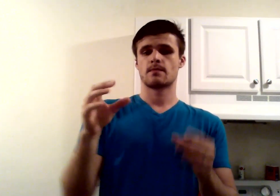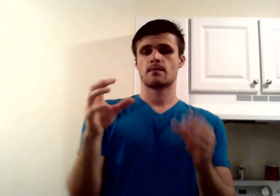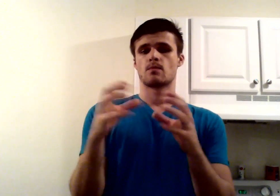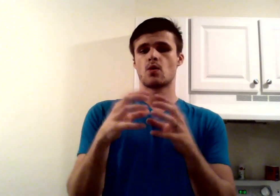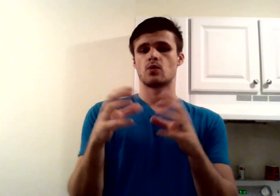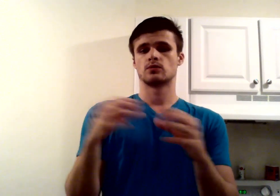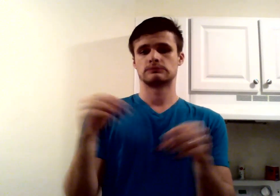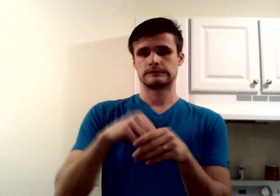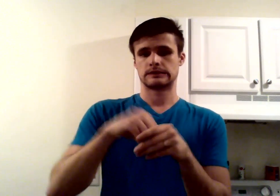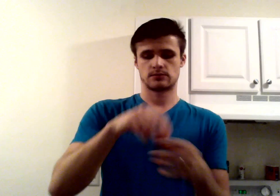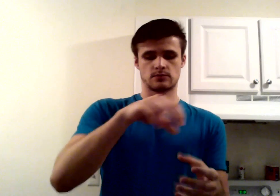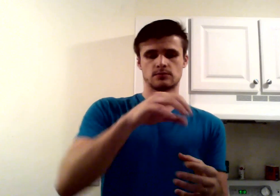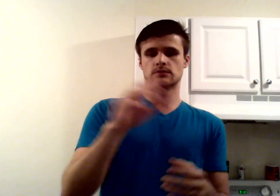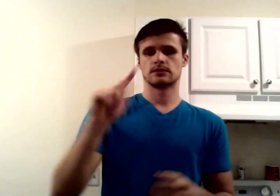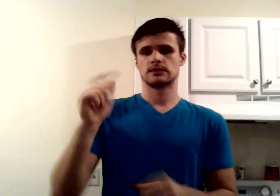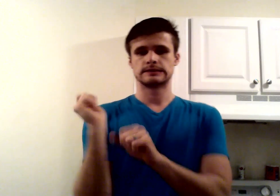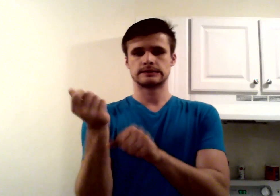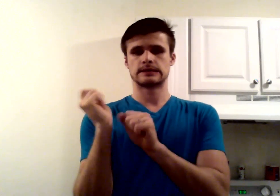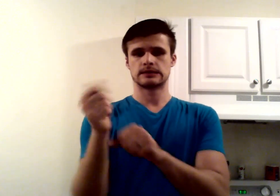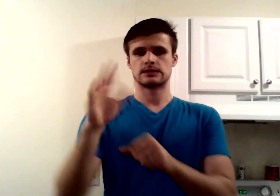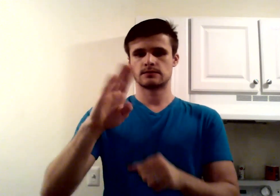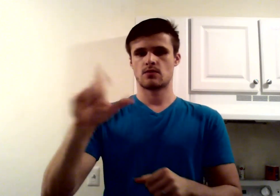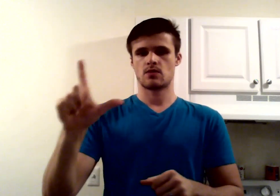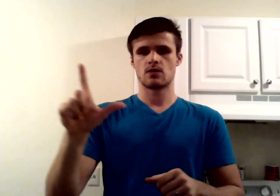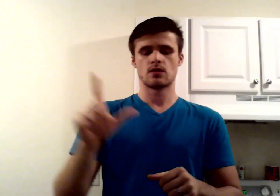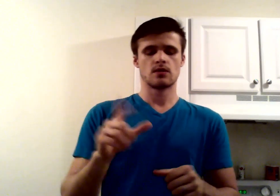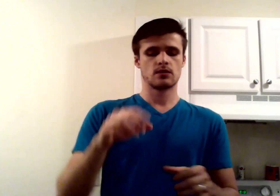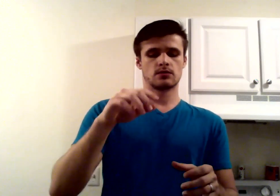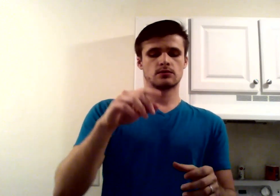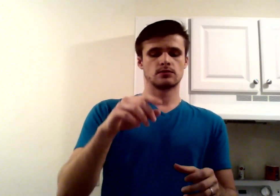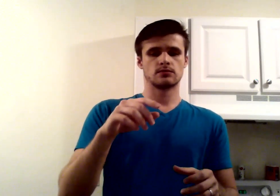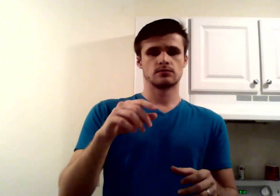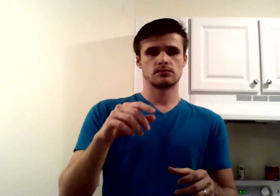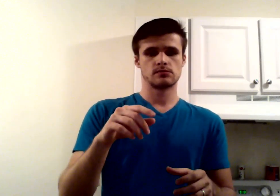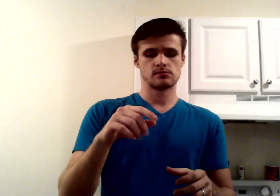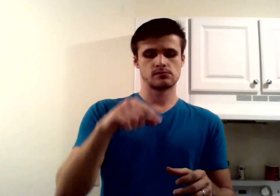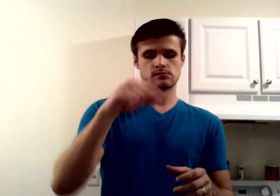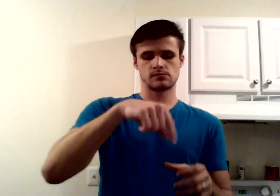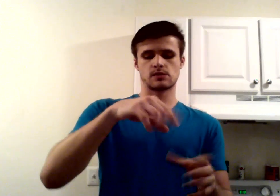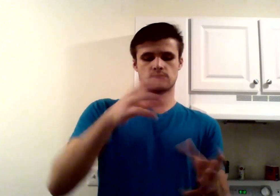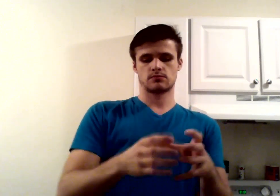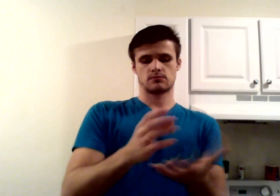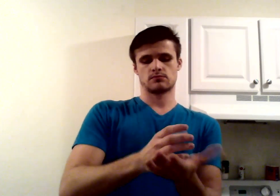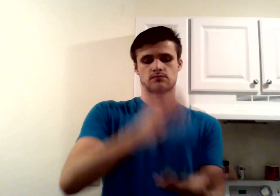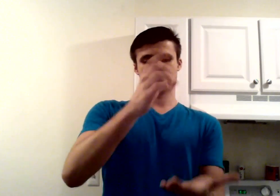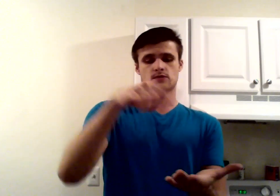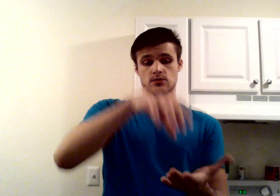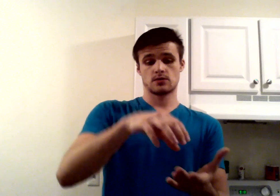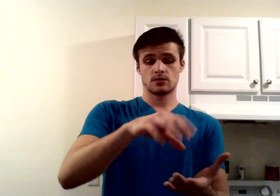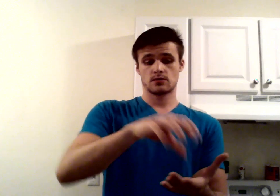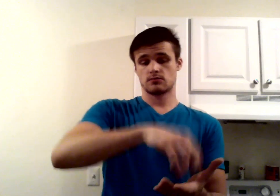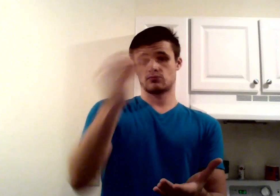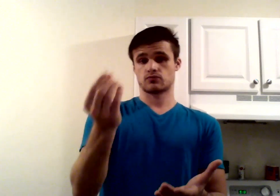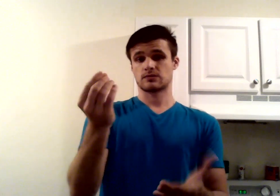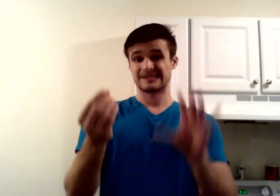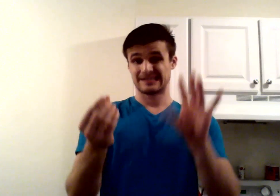And I grab 4 balls like this, okay. And let's see, it's number 7. Number 7, how you guys see? I hope see you see it well. It's